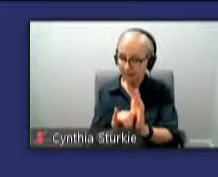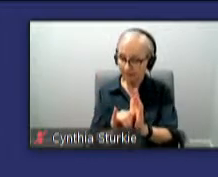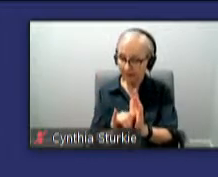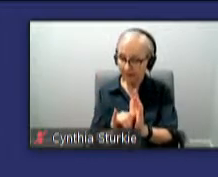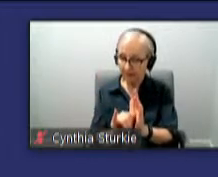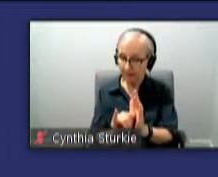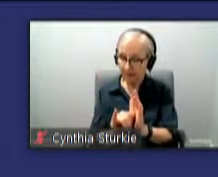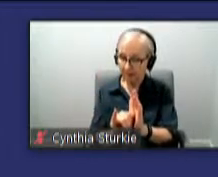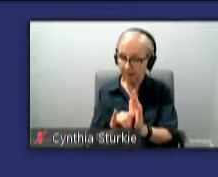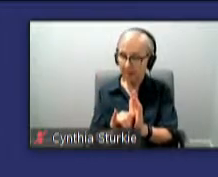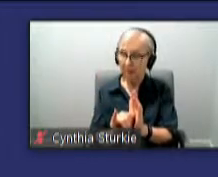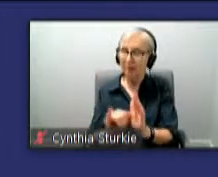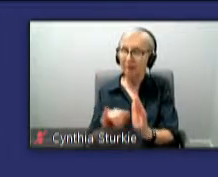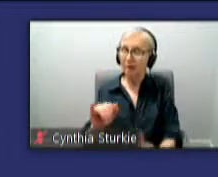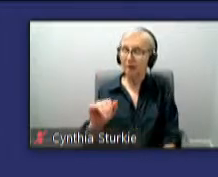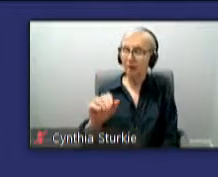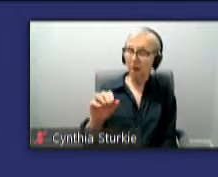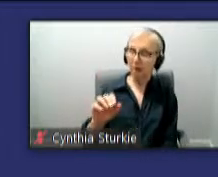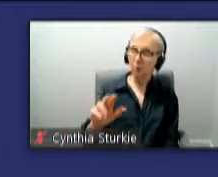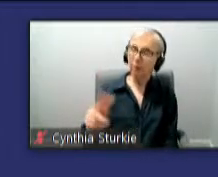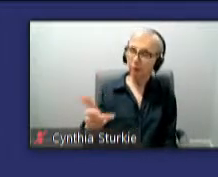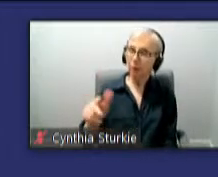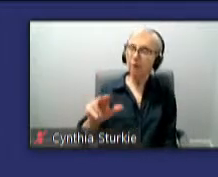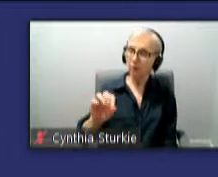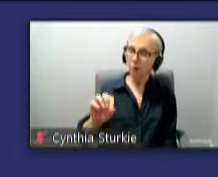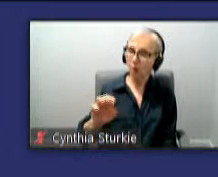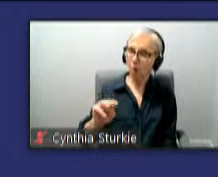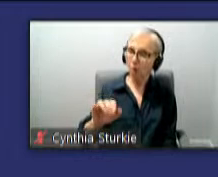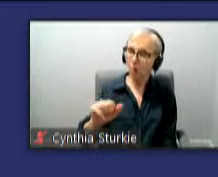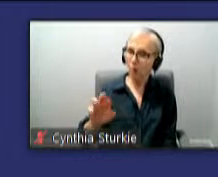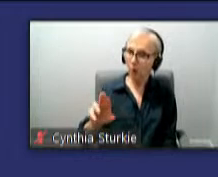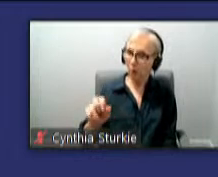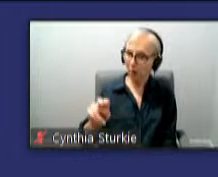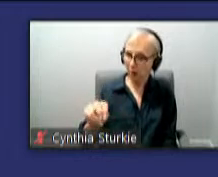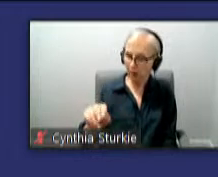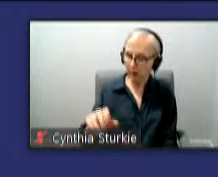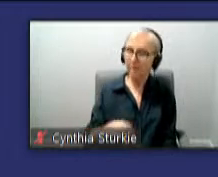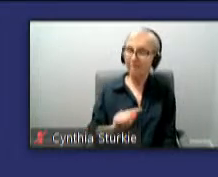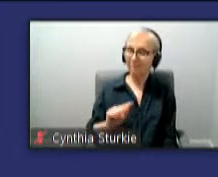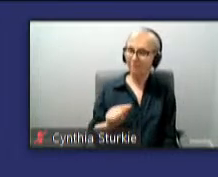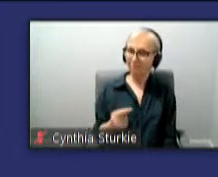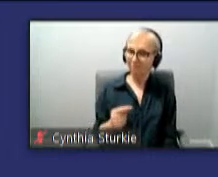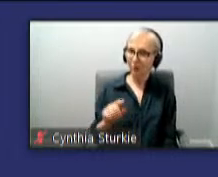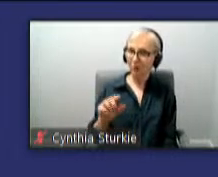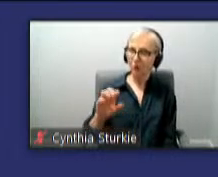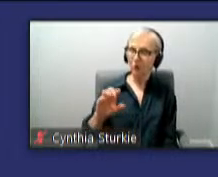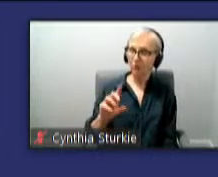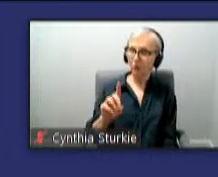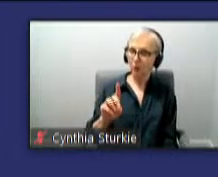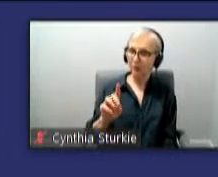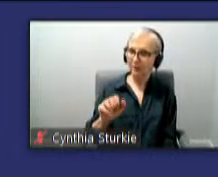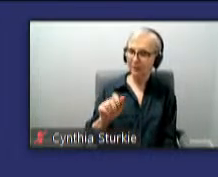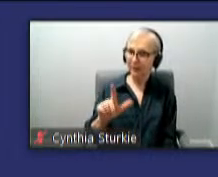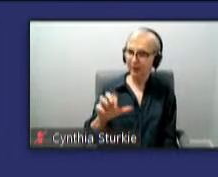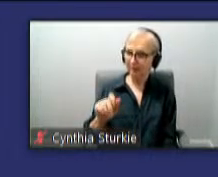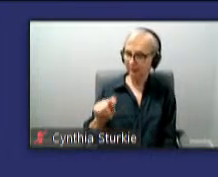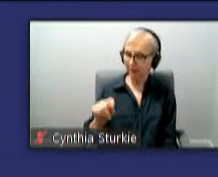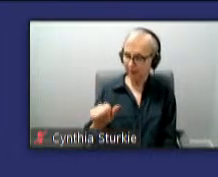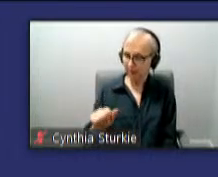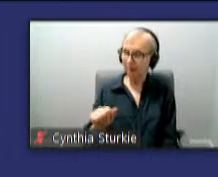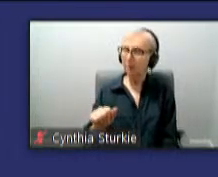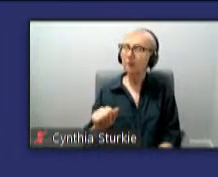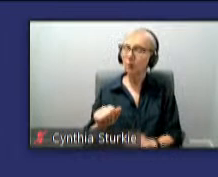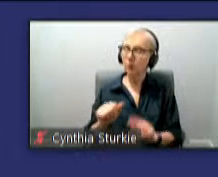to identify the Omicron variant. Dr. Travanti and her team at the state lab will continue to play a critical role